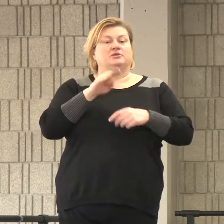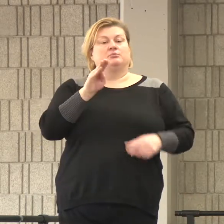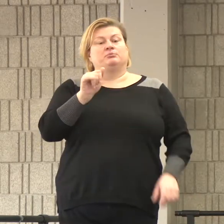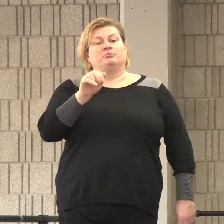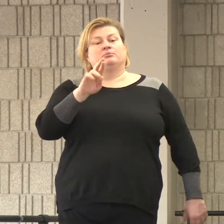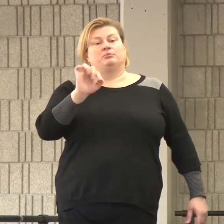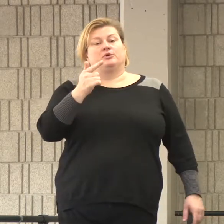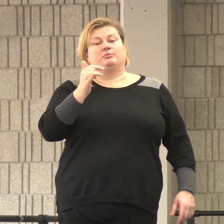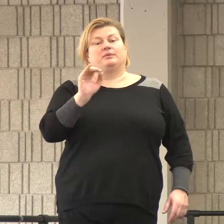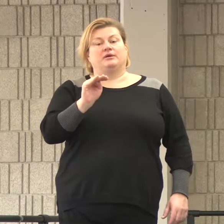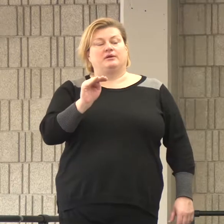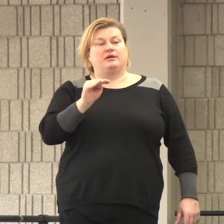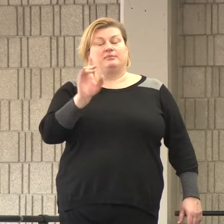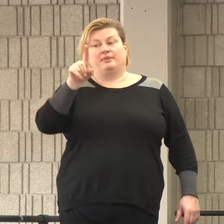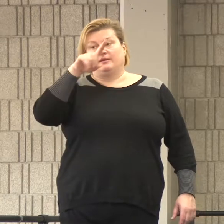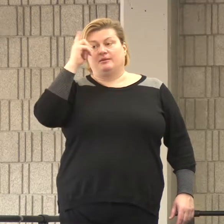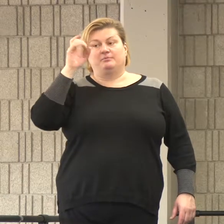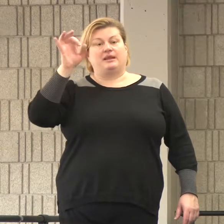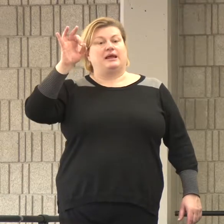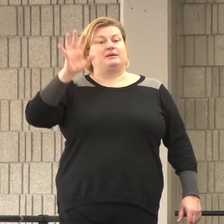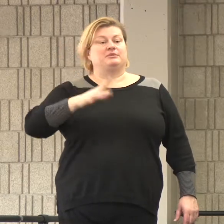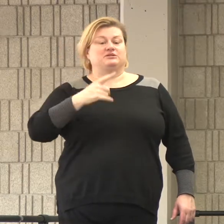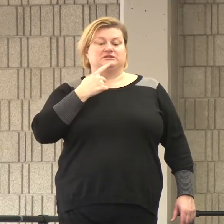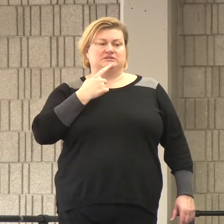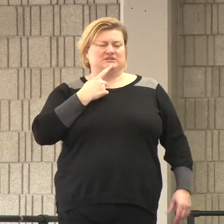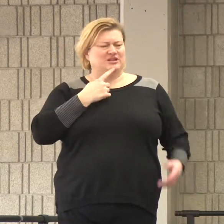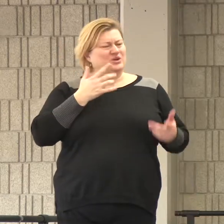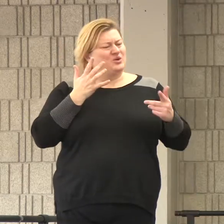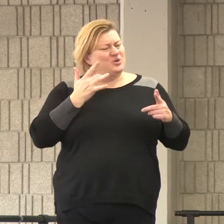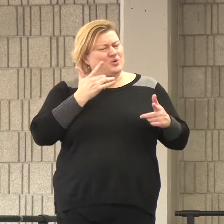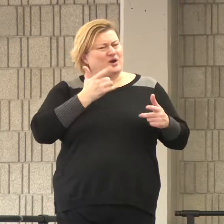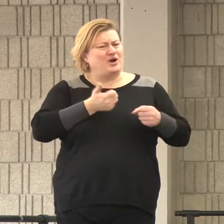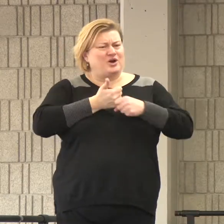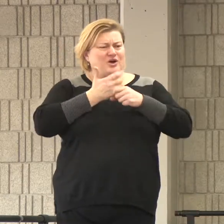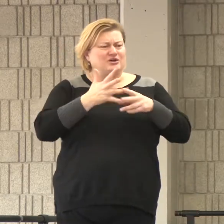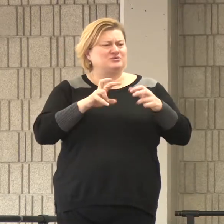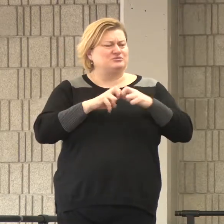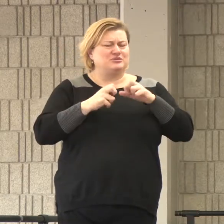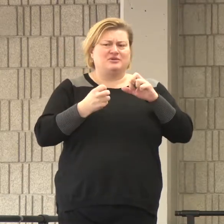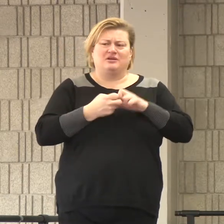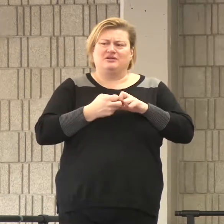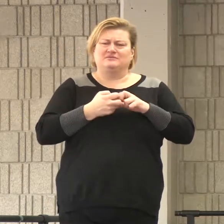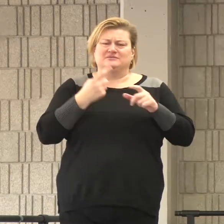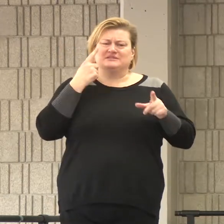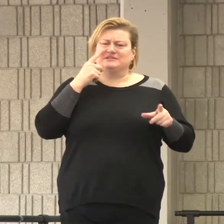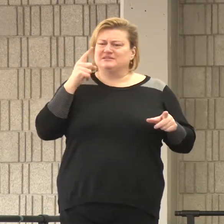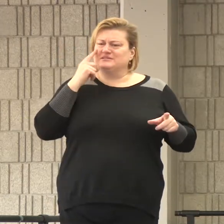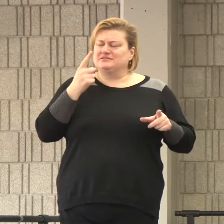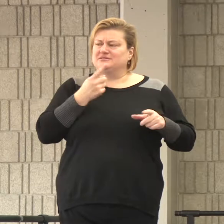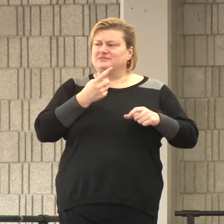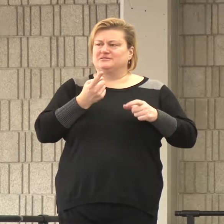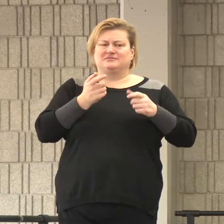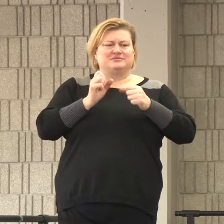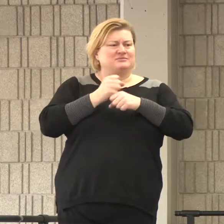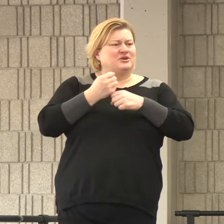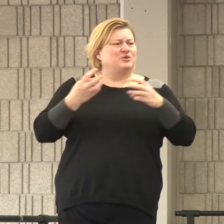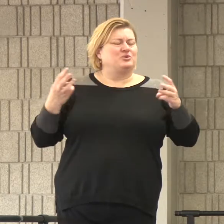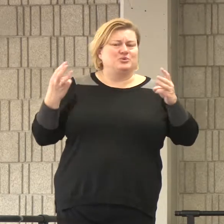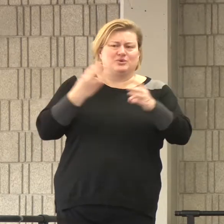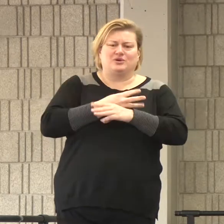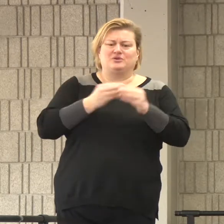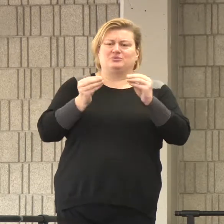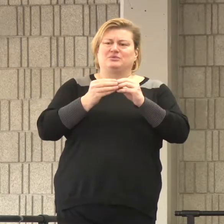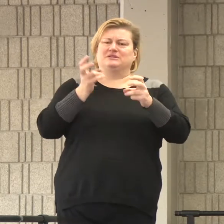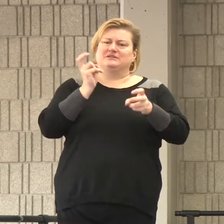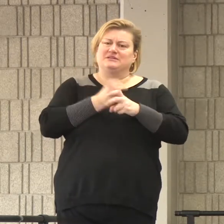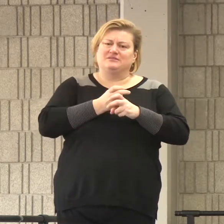the black ministers would say to him, "Martin, why are you causing all this trouble? You're just making things more difficult for